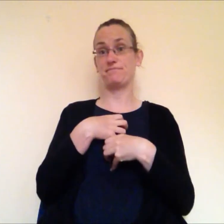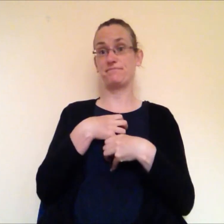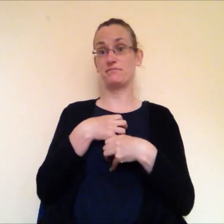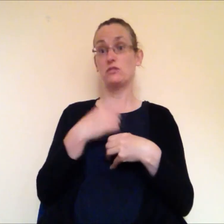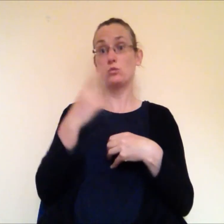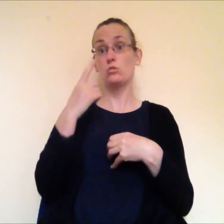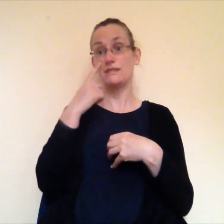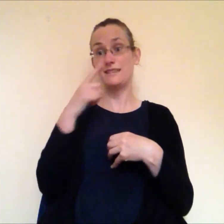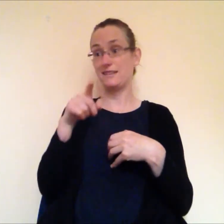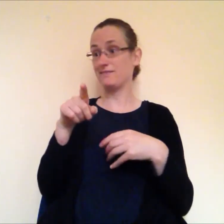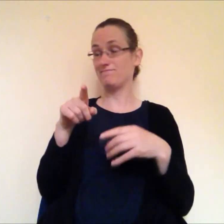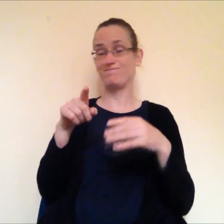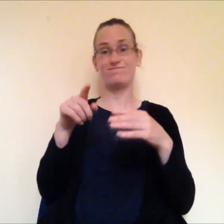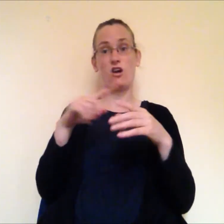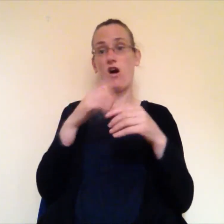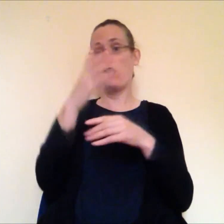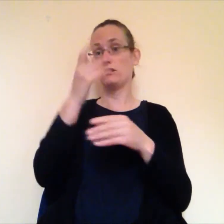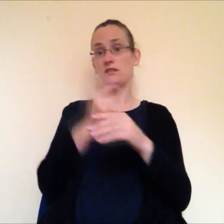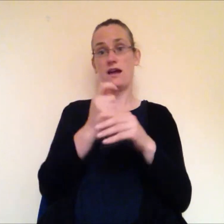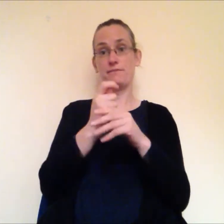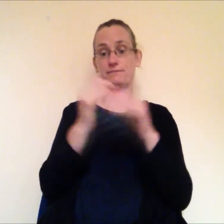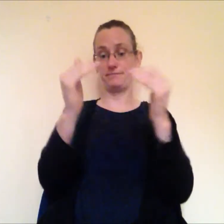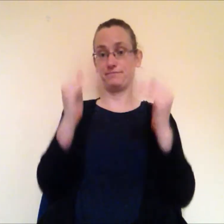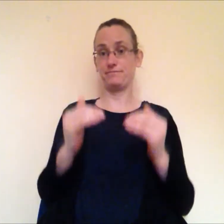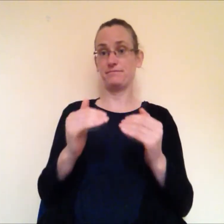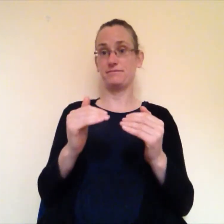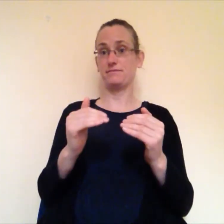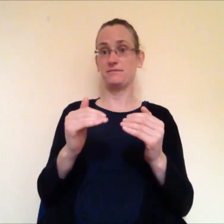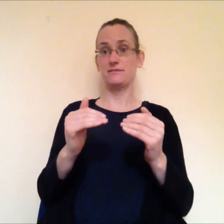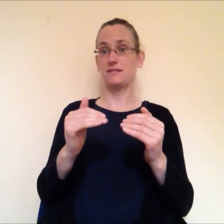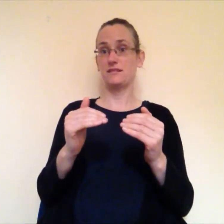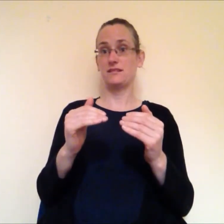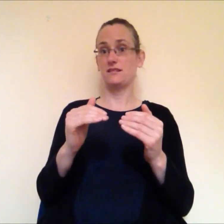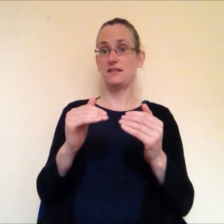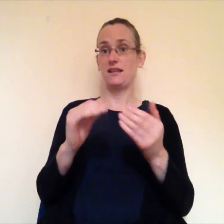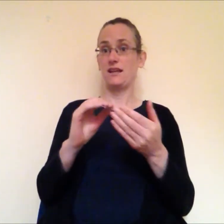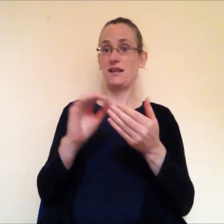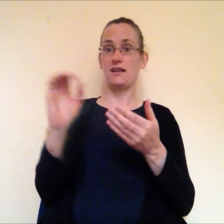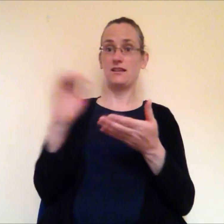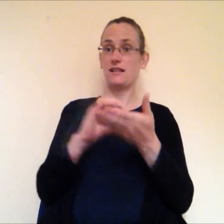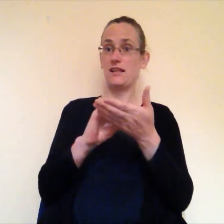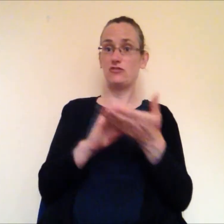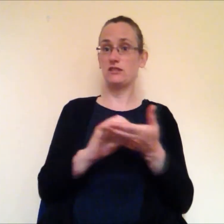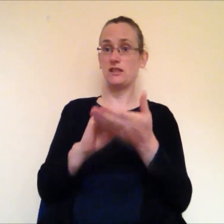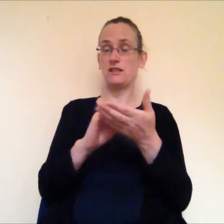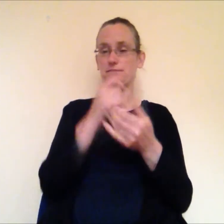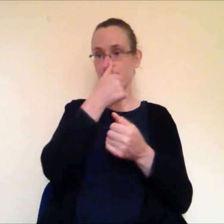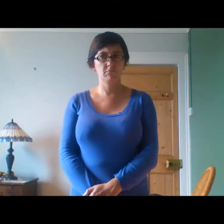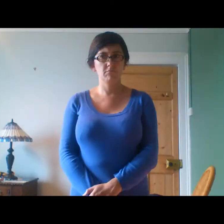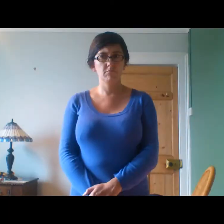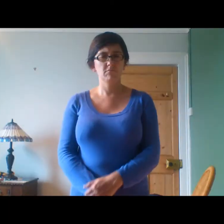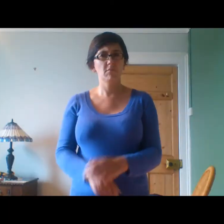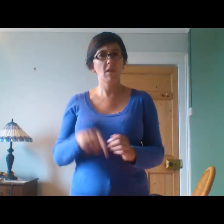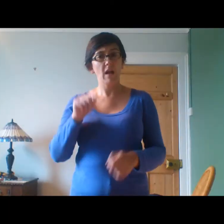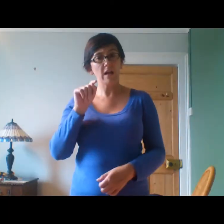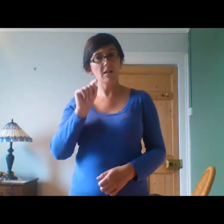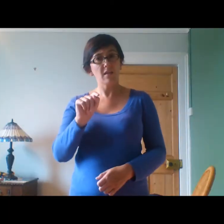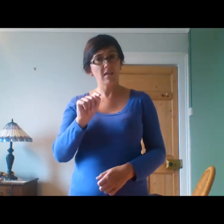time. You know, and it's, I think... Is that getting better, though, with the younger generation coming up? Is that getting better, though, with the